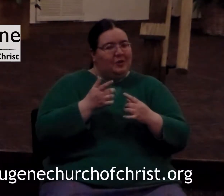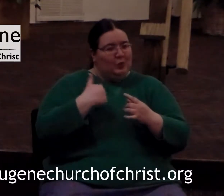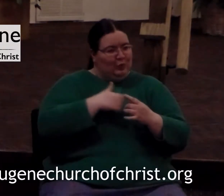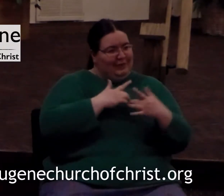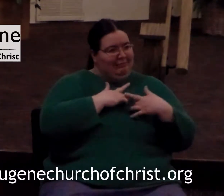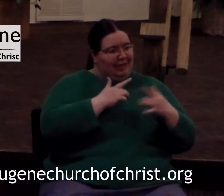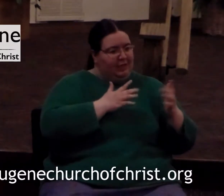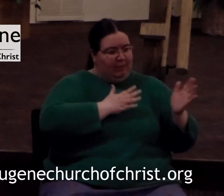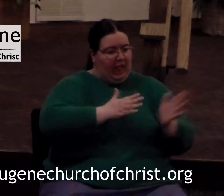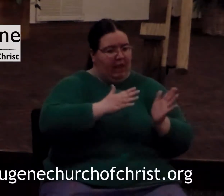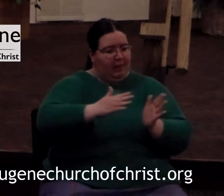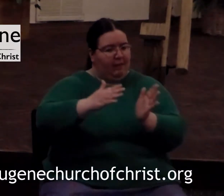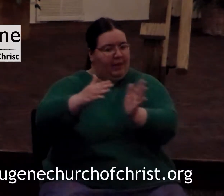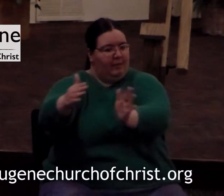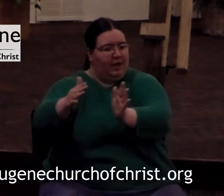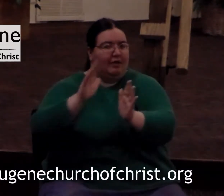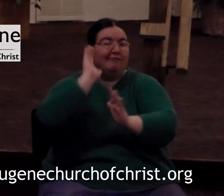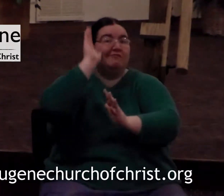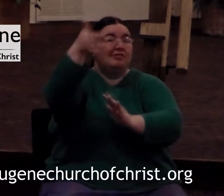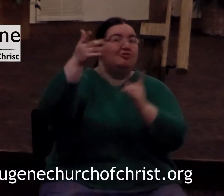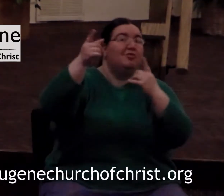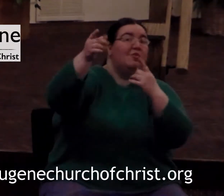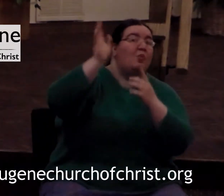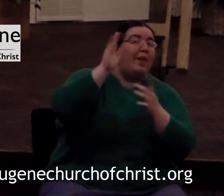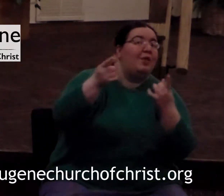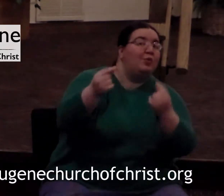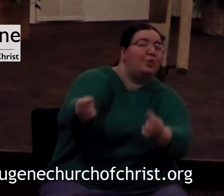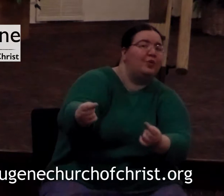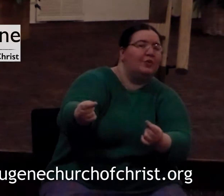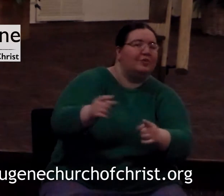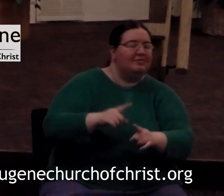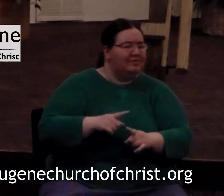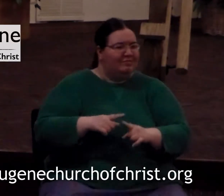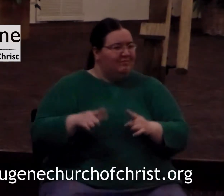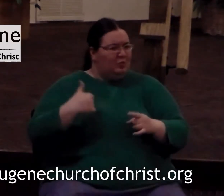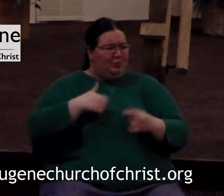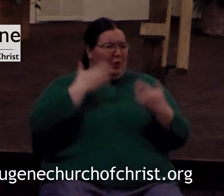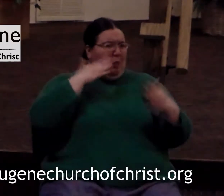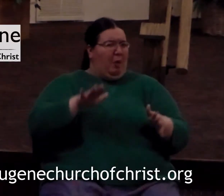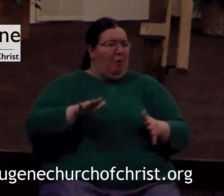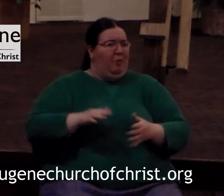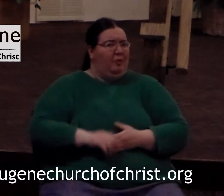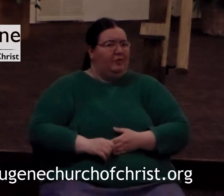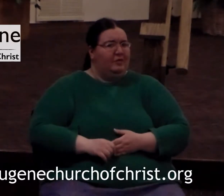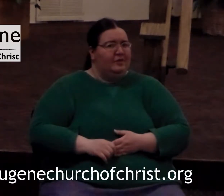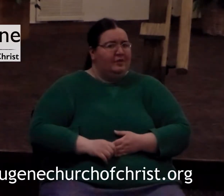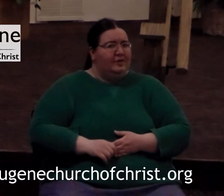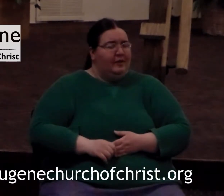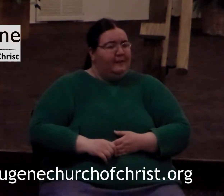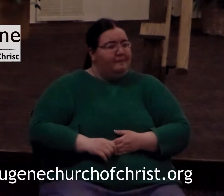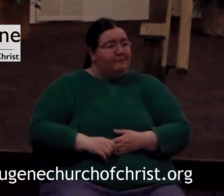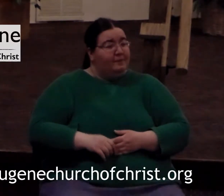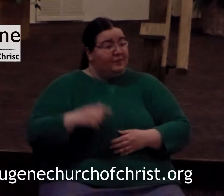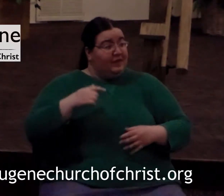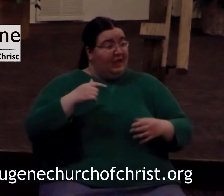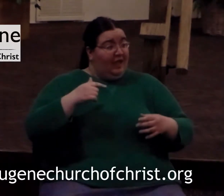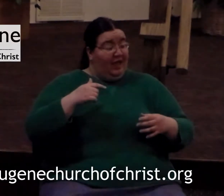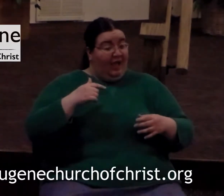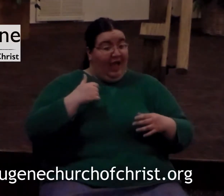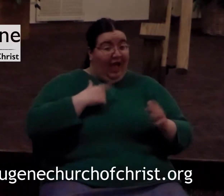what the future will hold. I like to think that there will be 200 and some odd of us here in 3 weeks on a Sunday when the